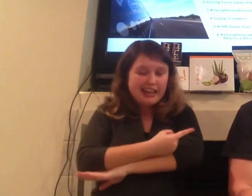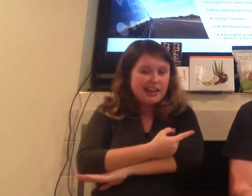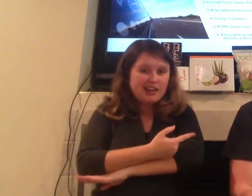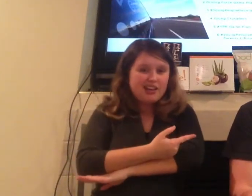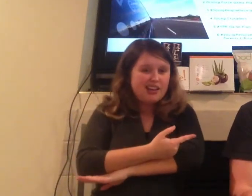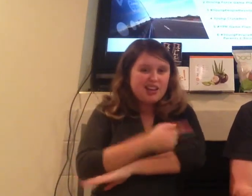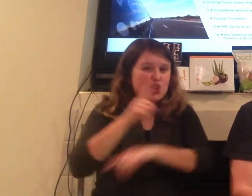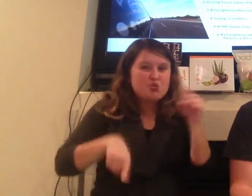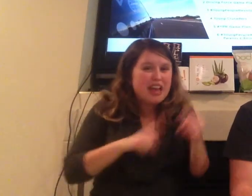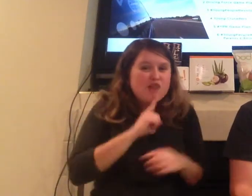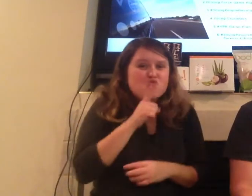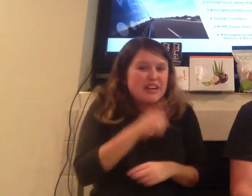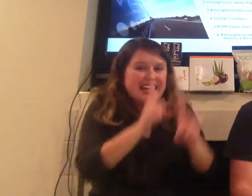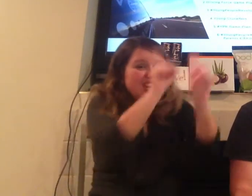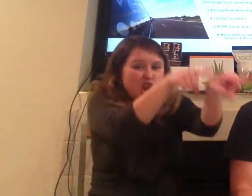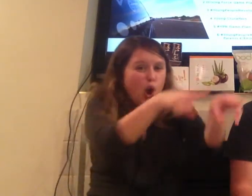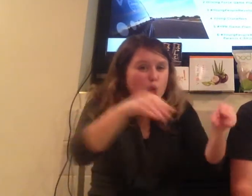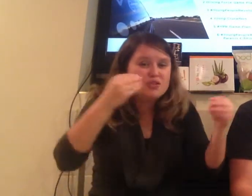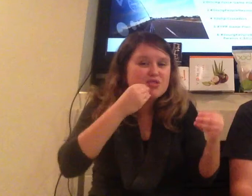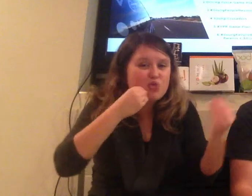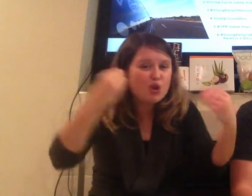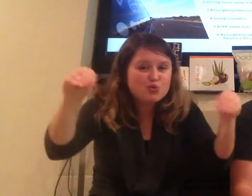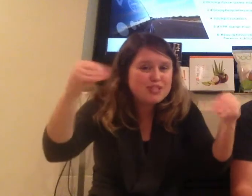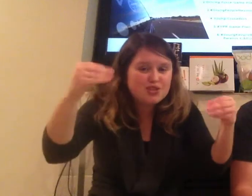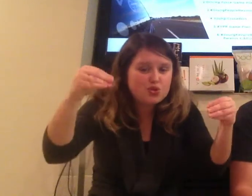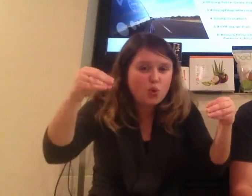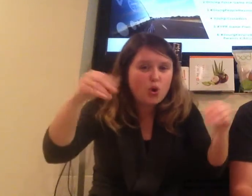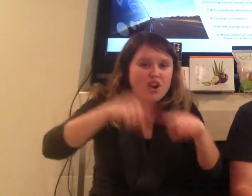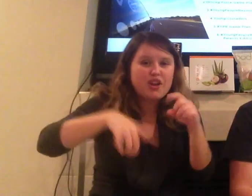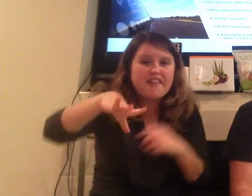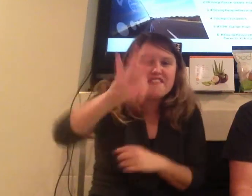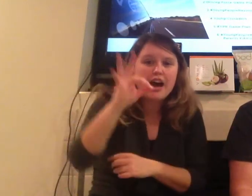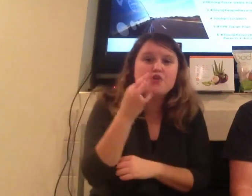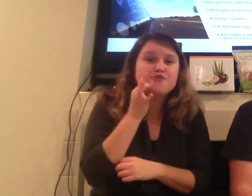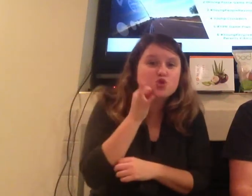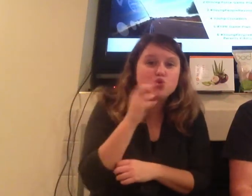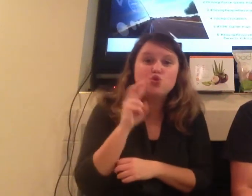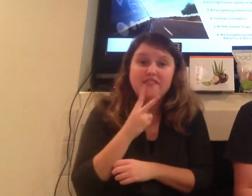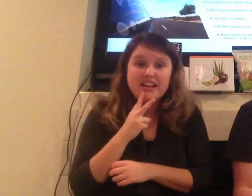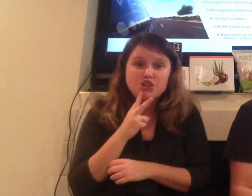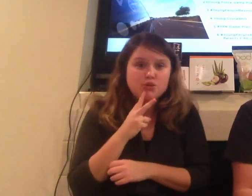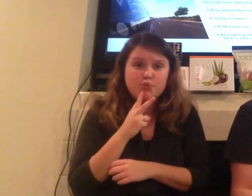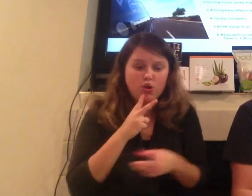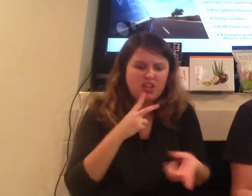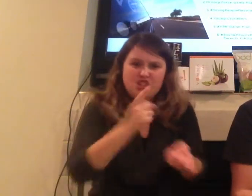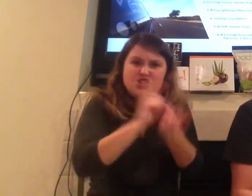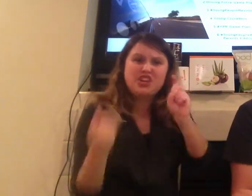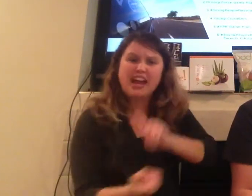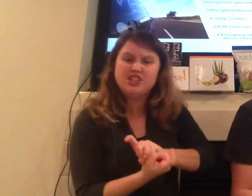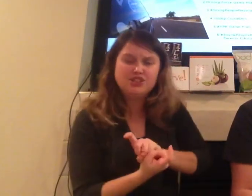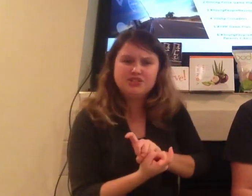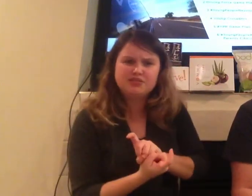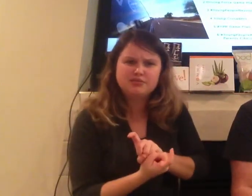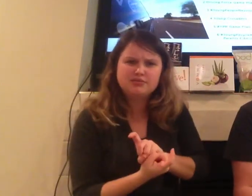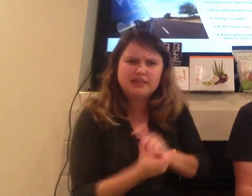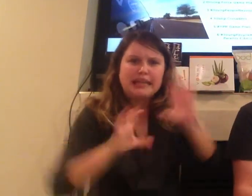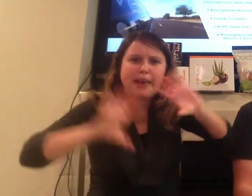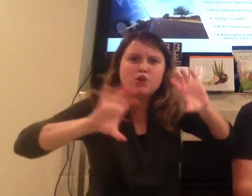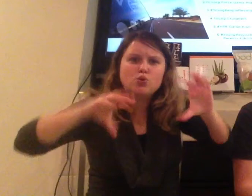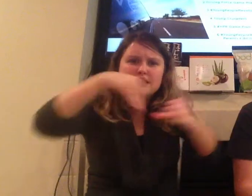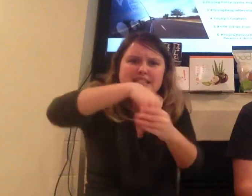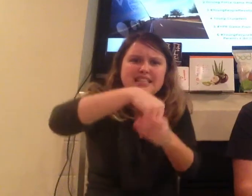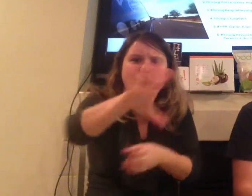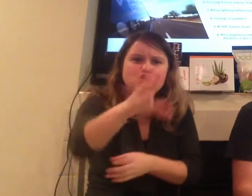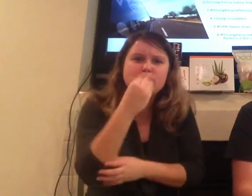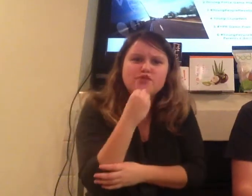your local produce section and find a fruit or a vegetable that hasn't been genetically altered. And we know